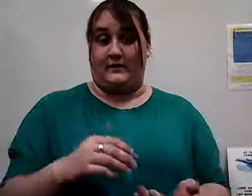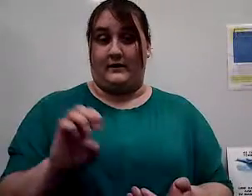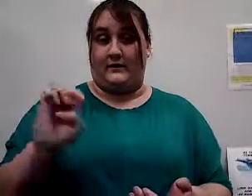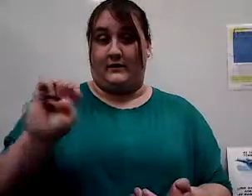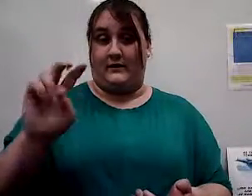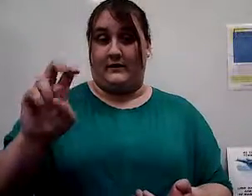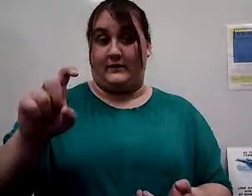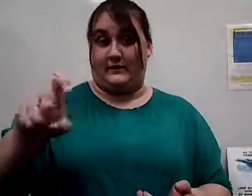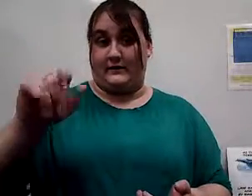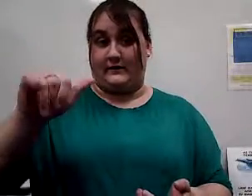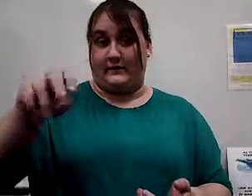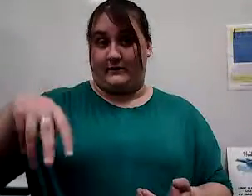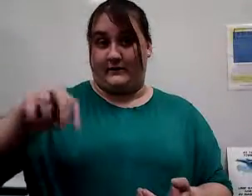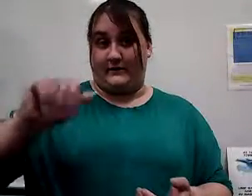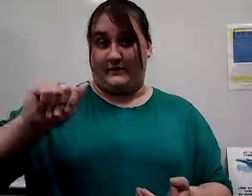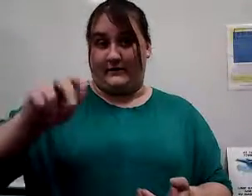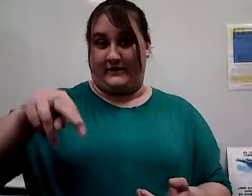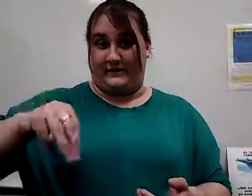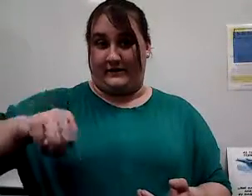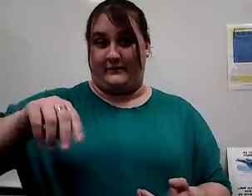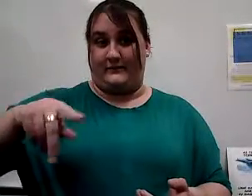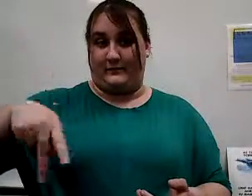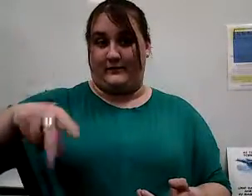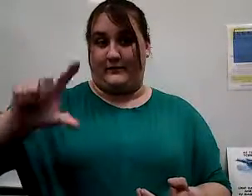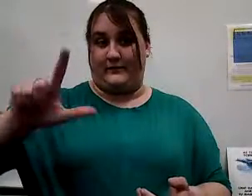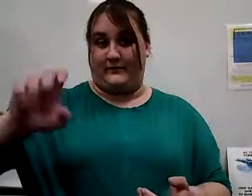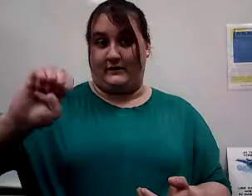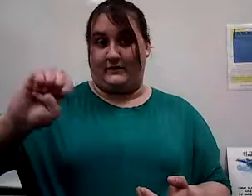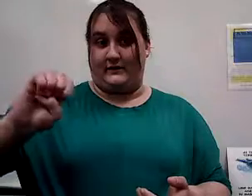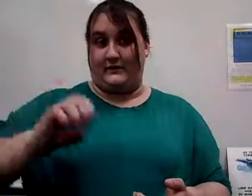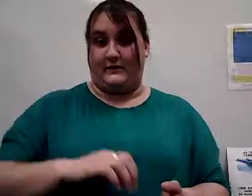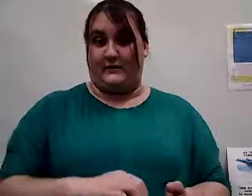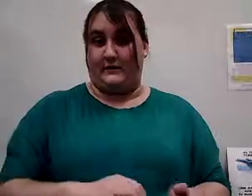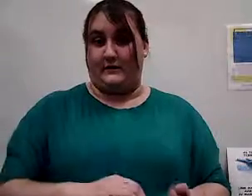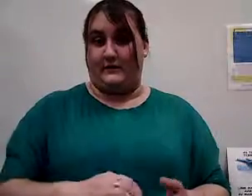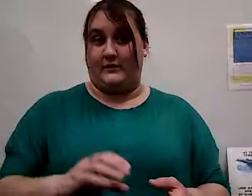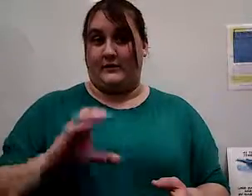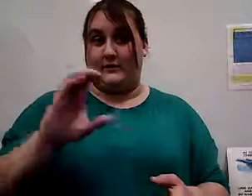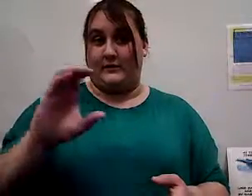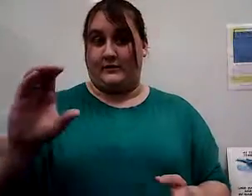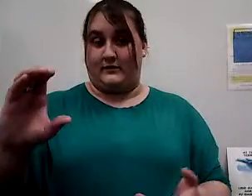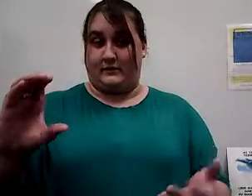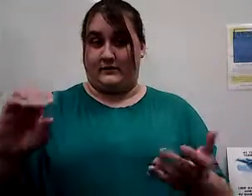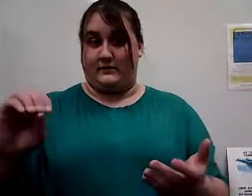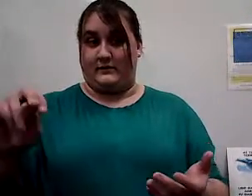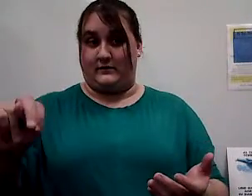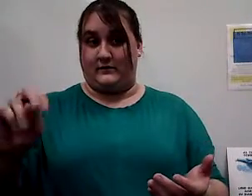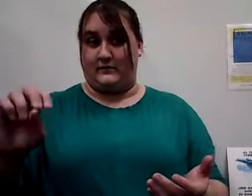Or some time when they've experienced what they thought was condensation? Curtis? Well, I